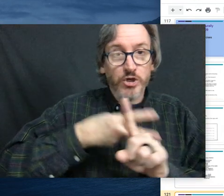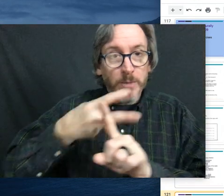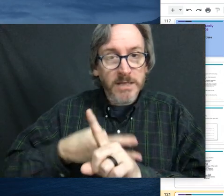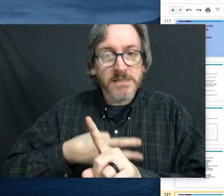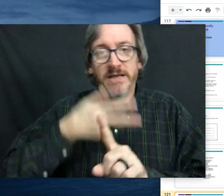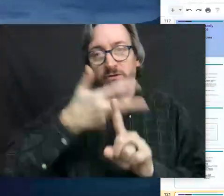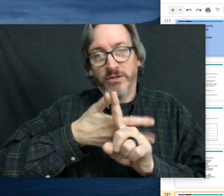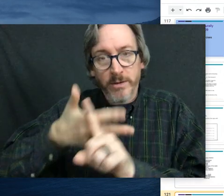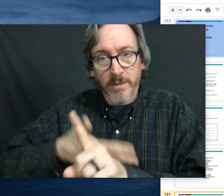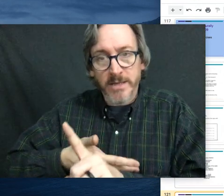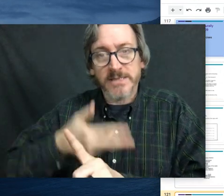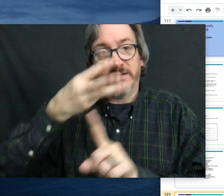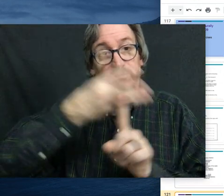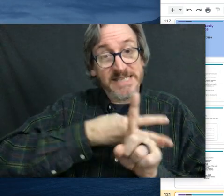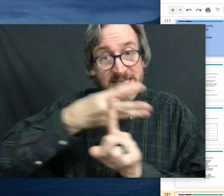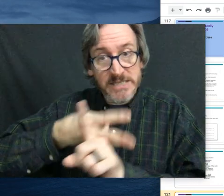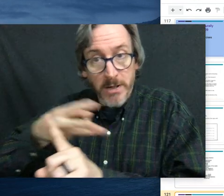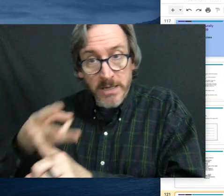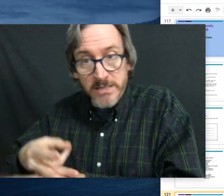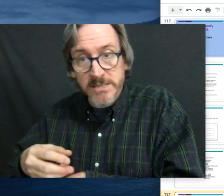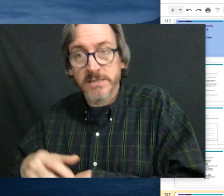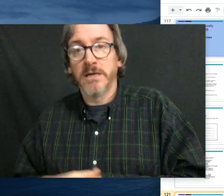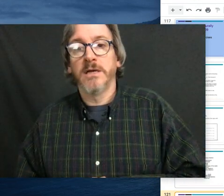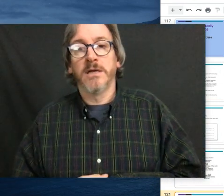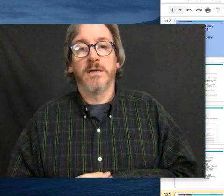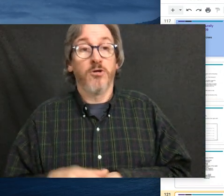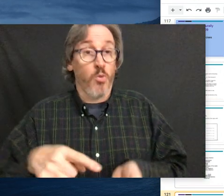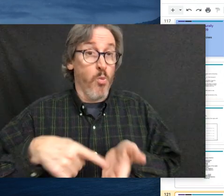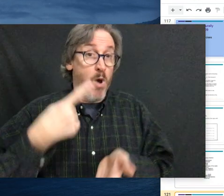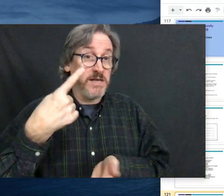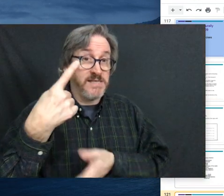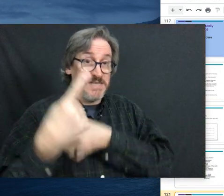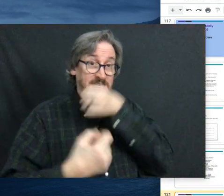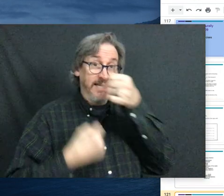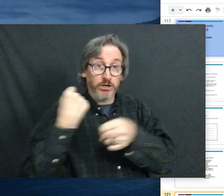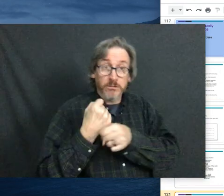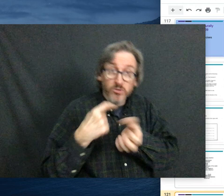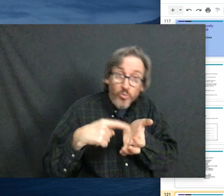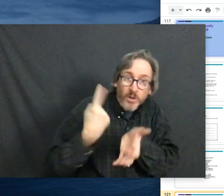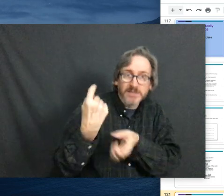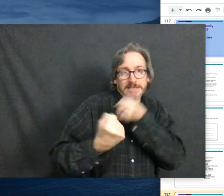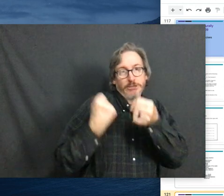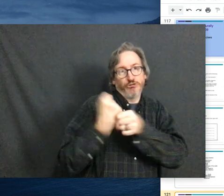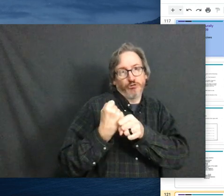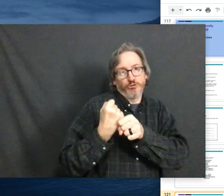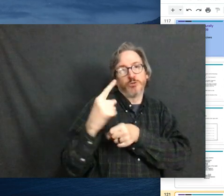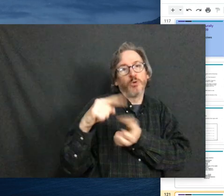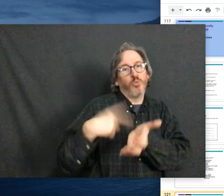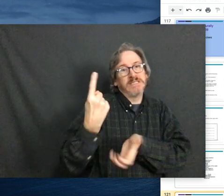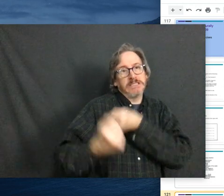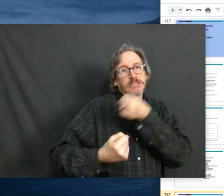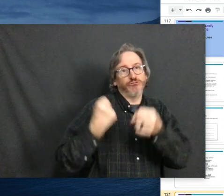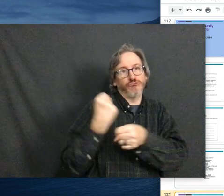Every 2 months, every 3 months, every 6 months, once a year,